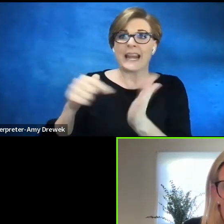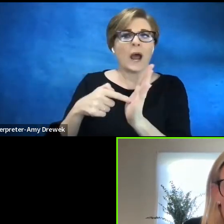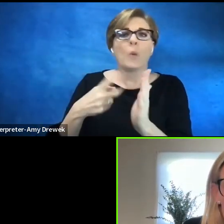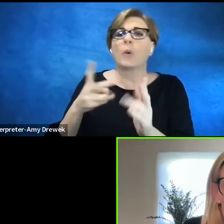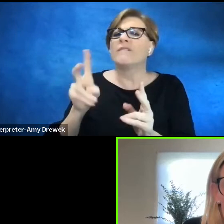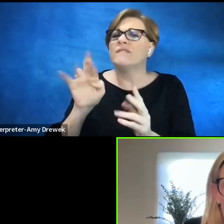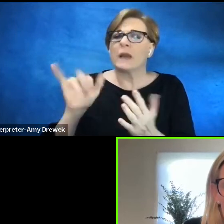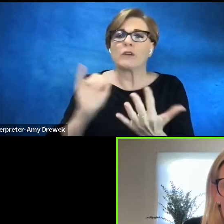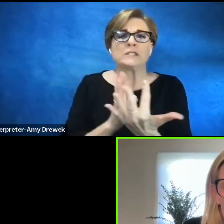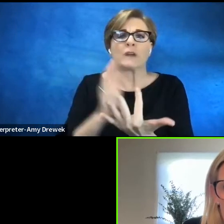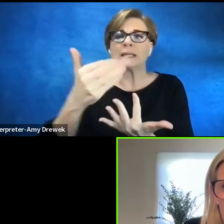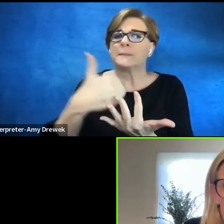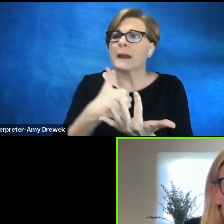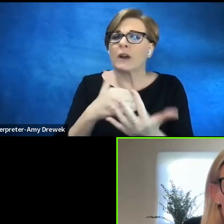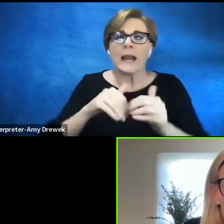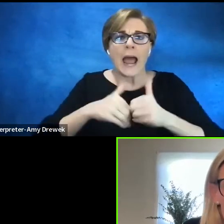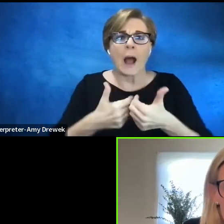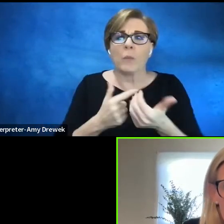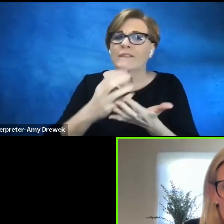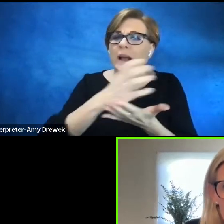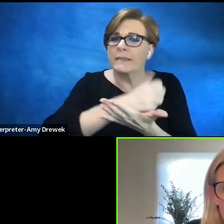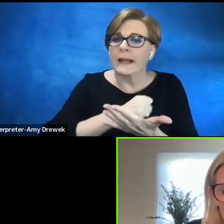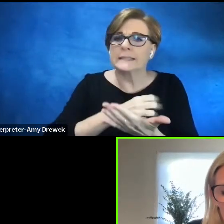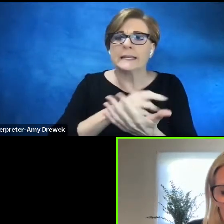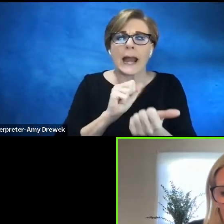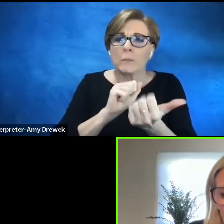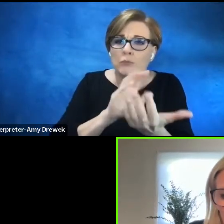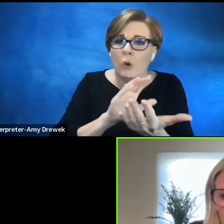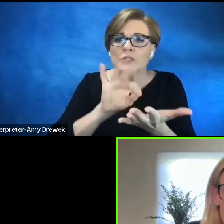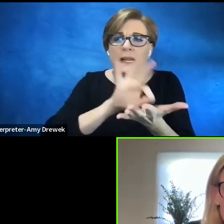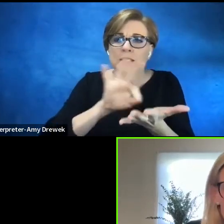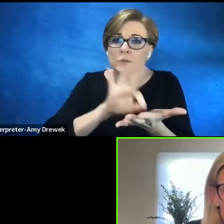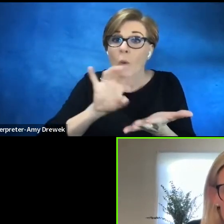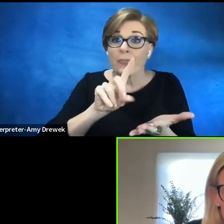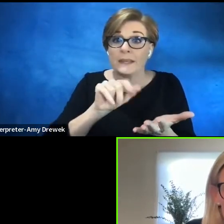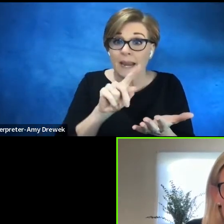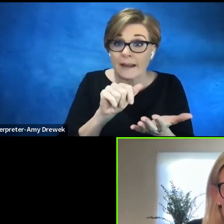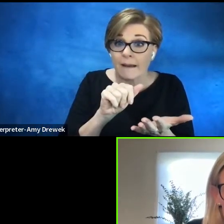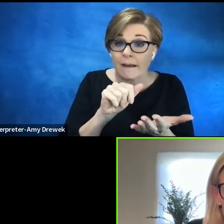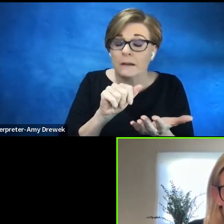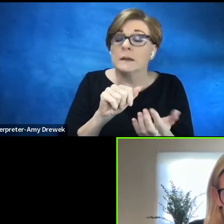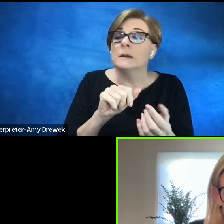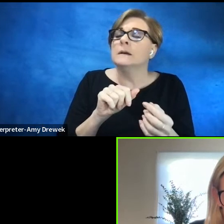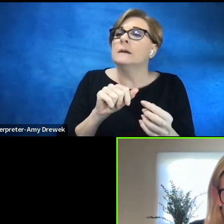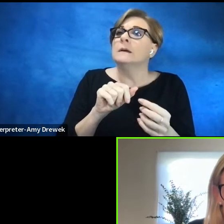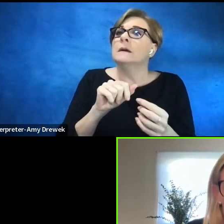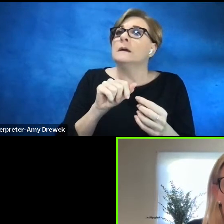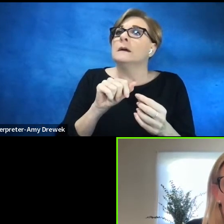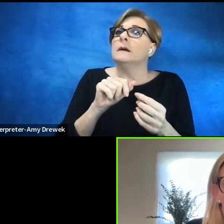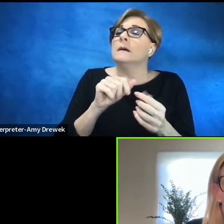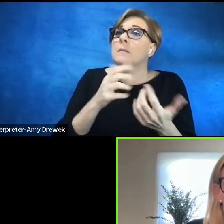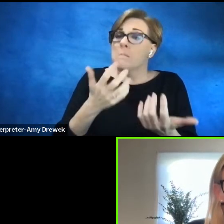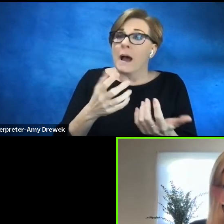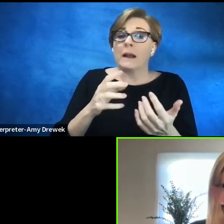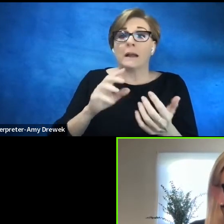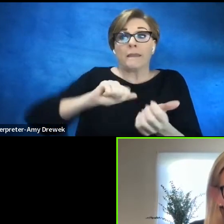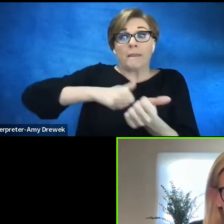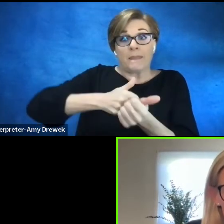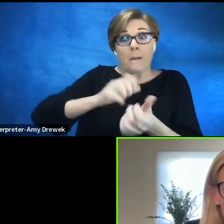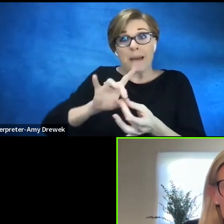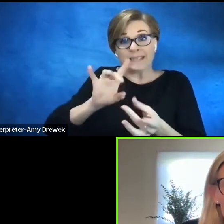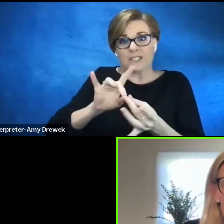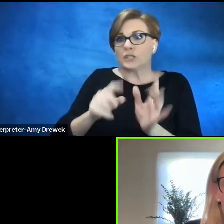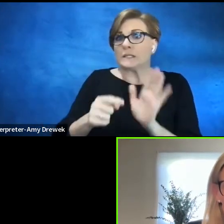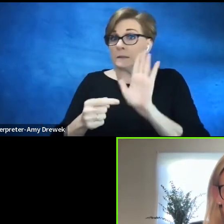in how we've approached the data and how we've collected and scored the data. But the message we really do want to give is, here's where you